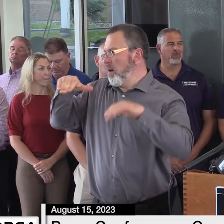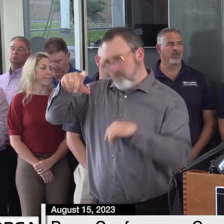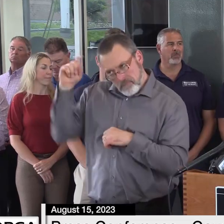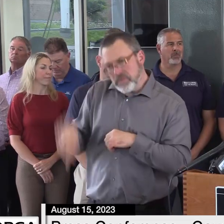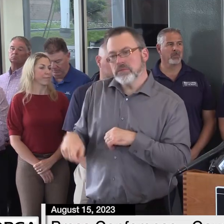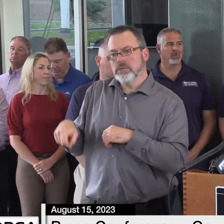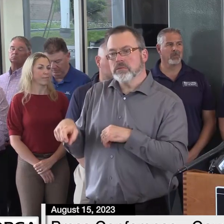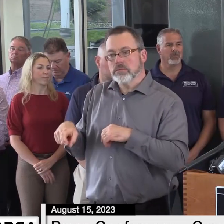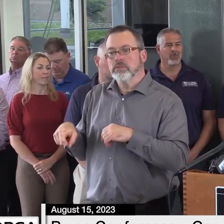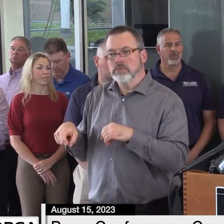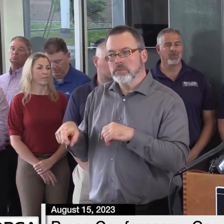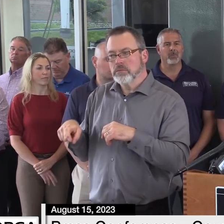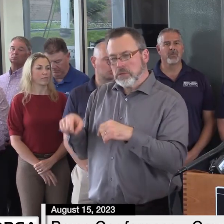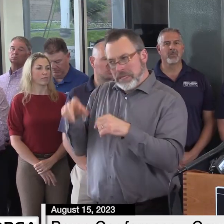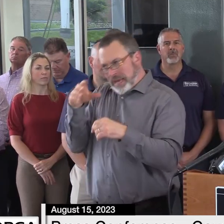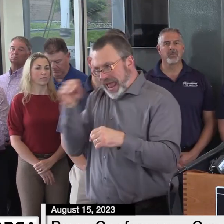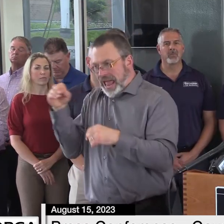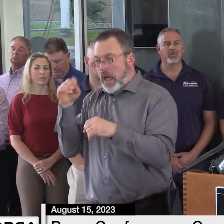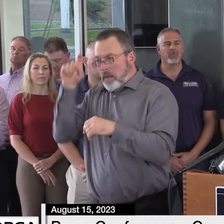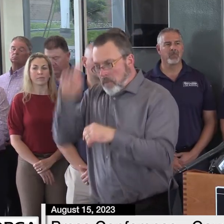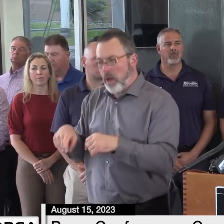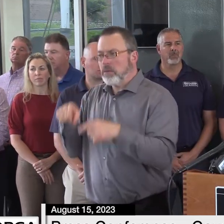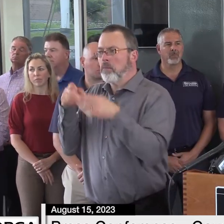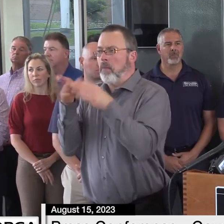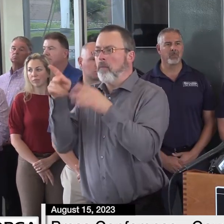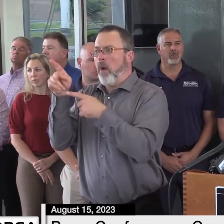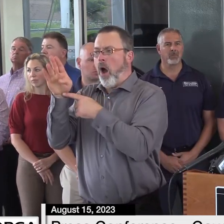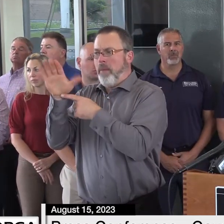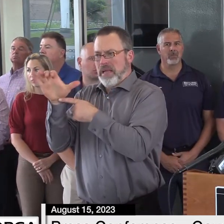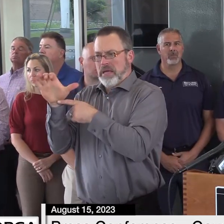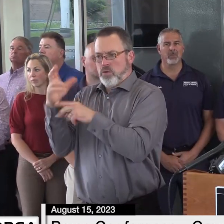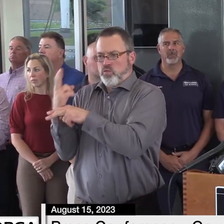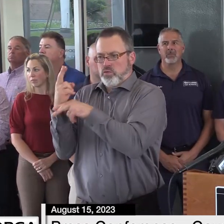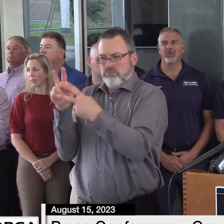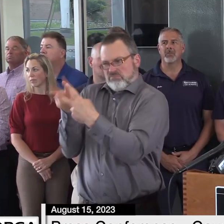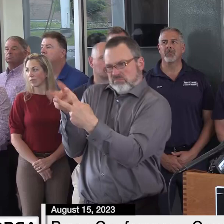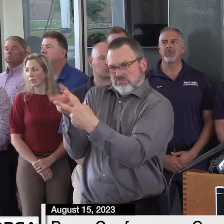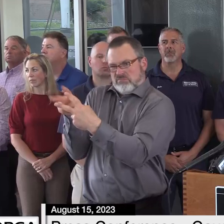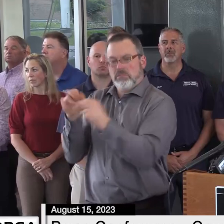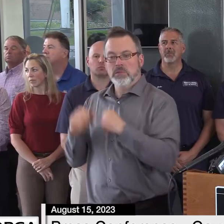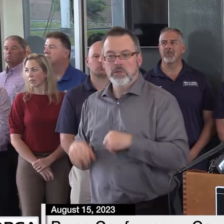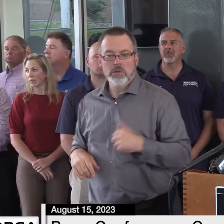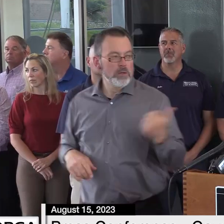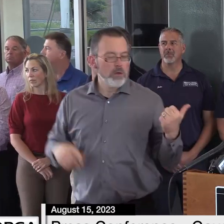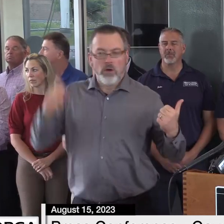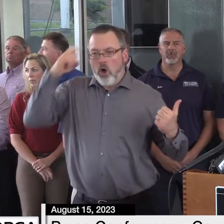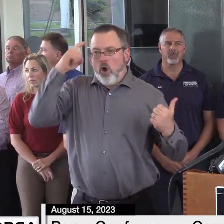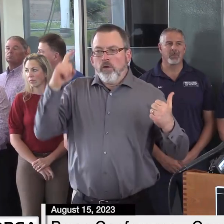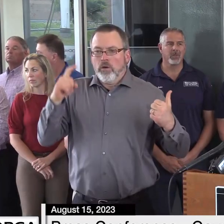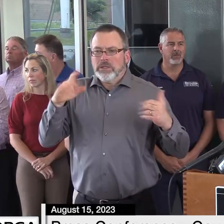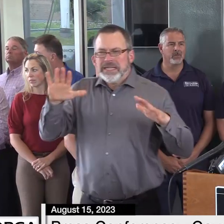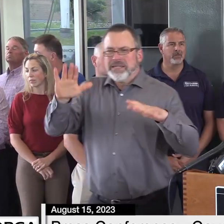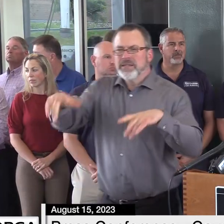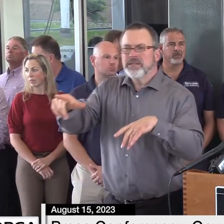I think as well, if you think about this as a day of service in some respect to your community, and